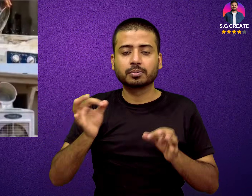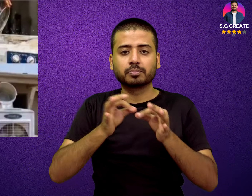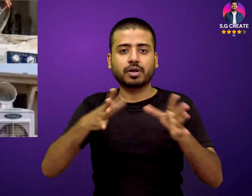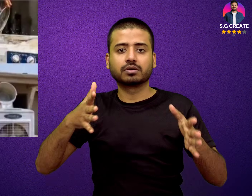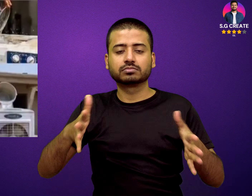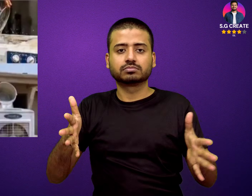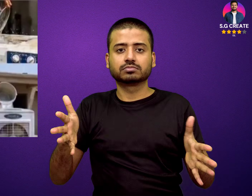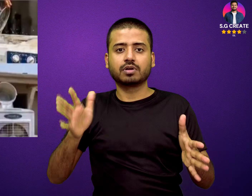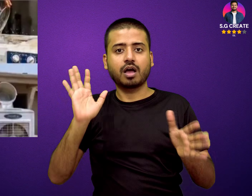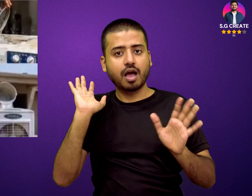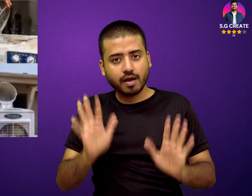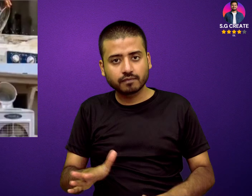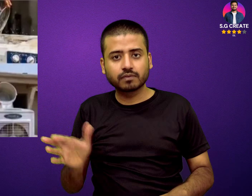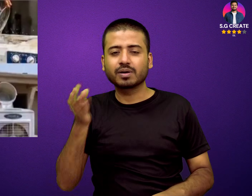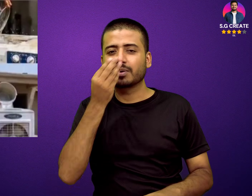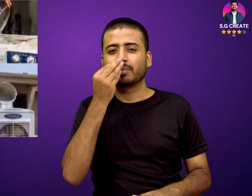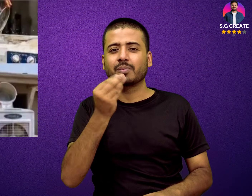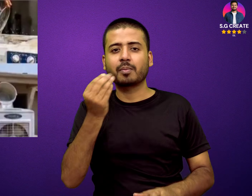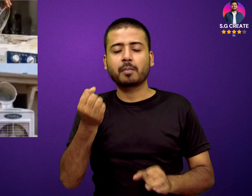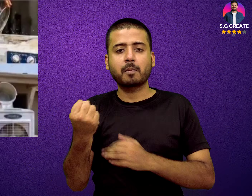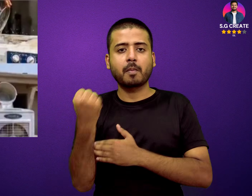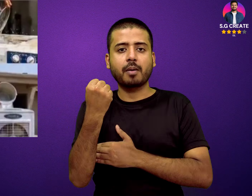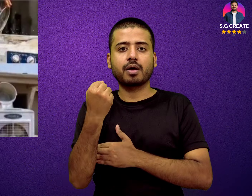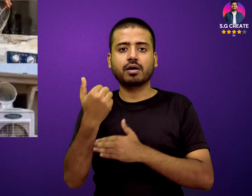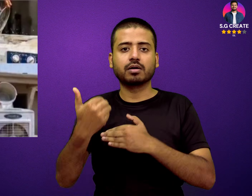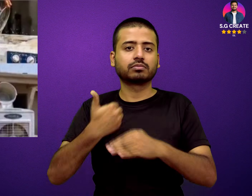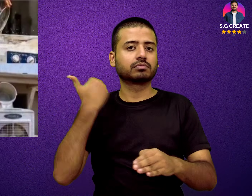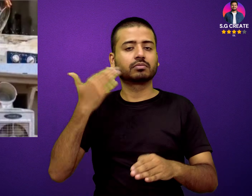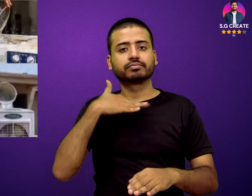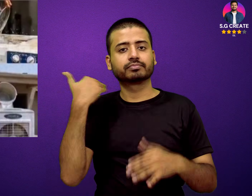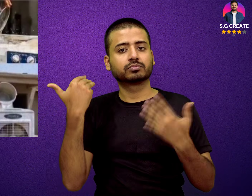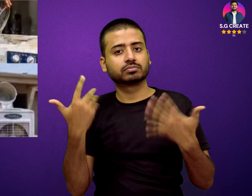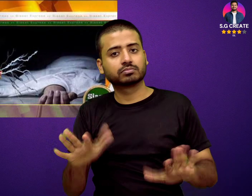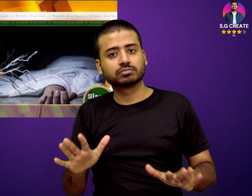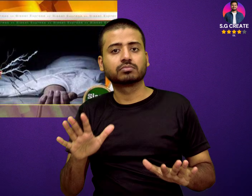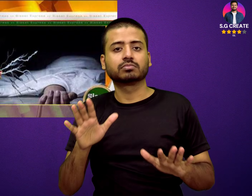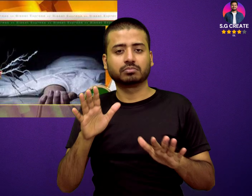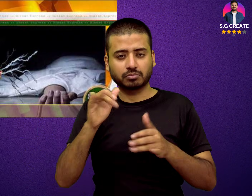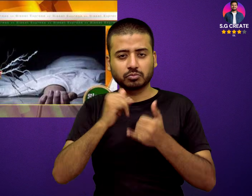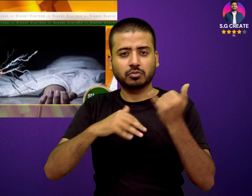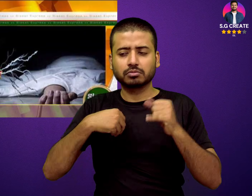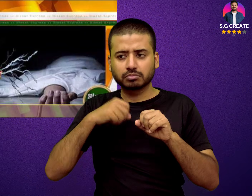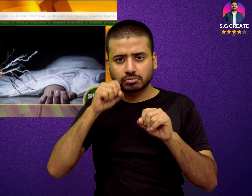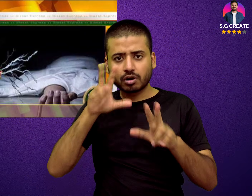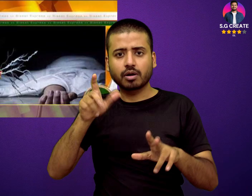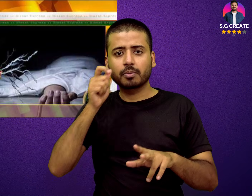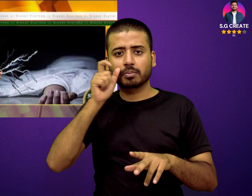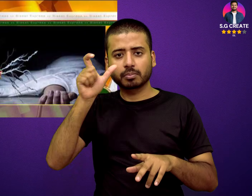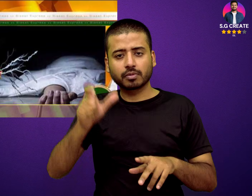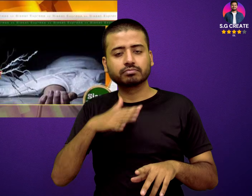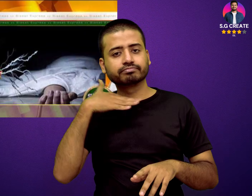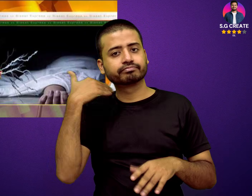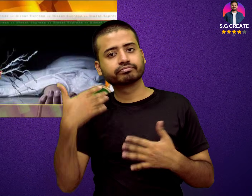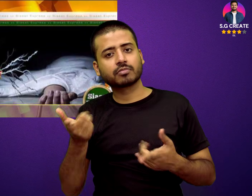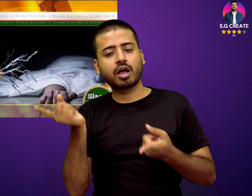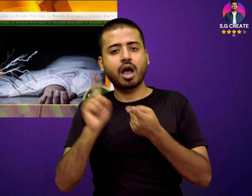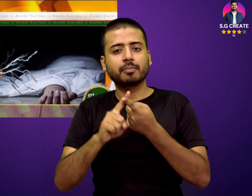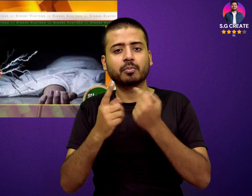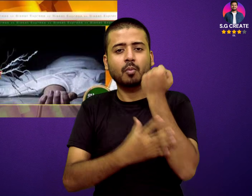metal ones, for any current leakage using a tester pen before touching it. Wear rubber shoes. Never stand barefoot on a wet floor